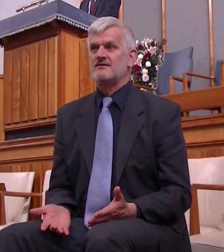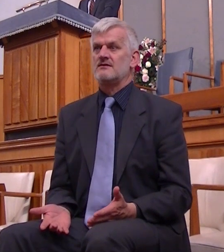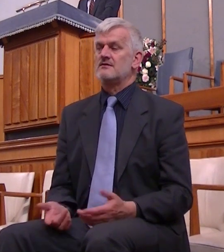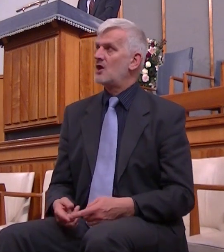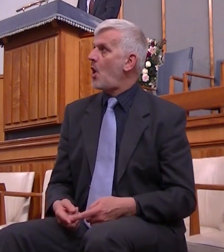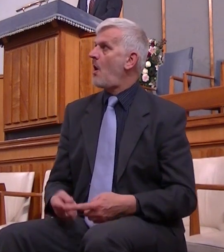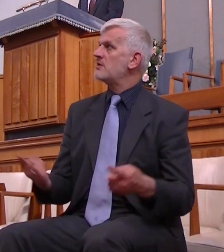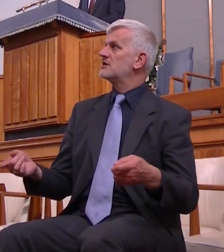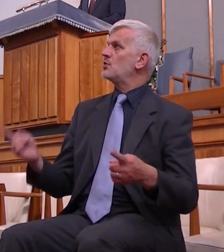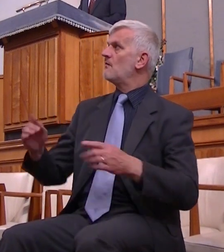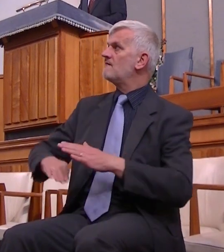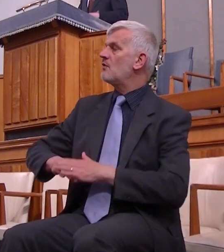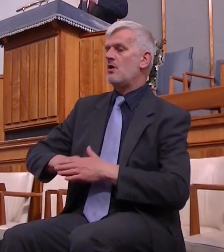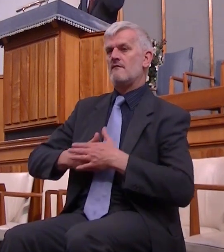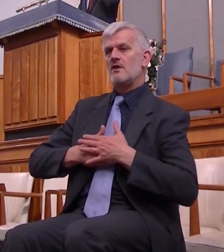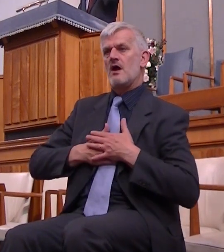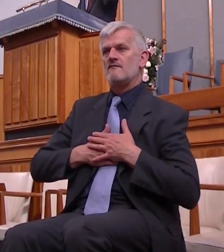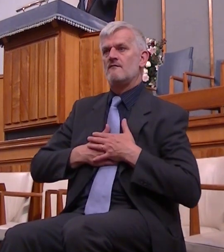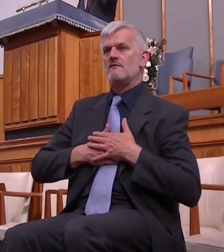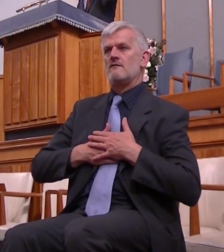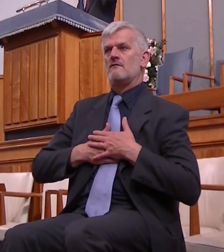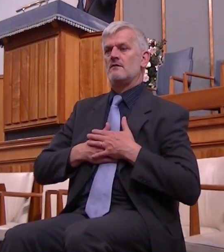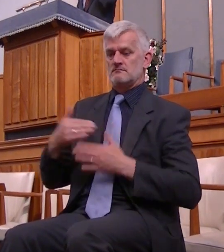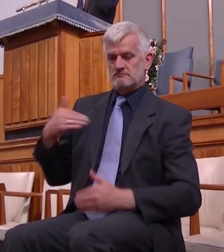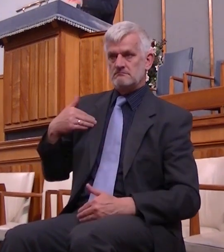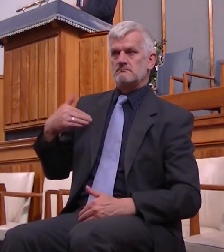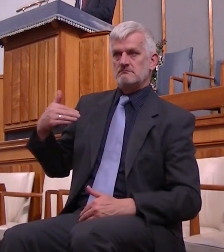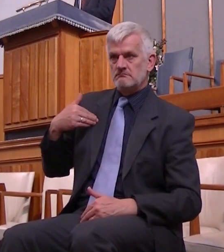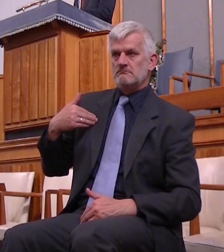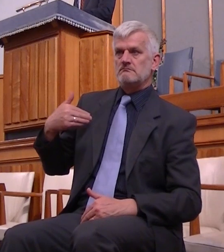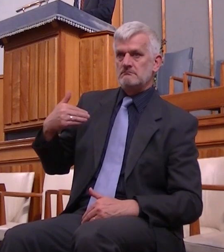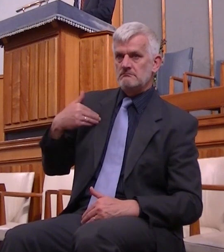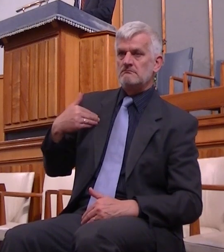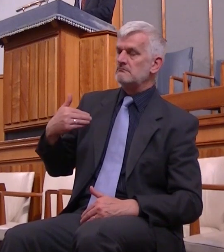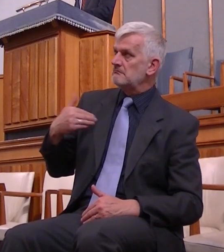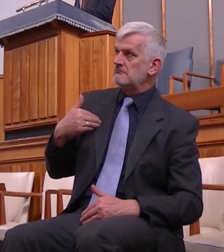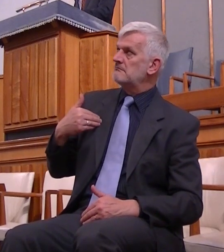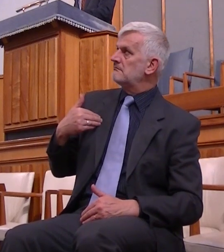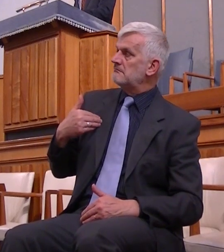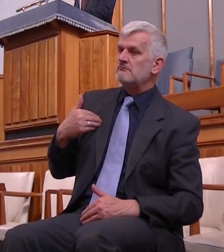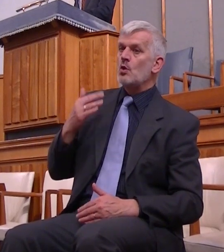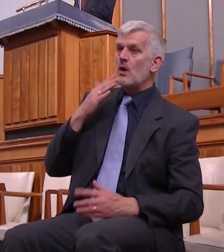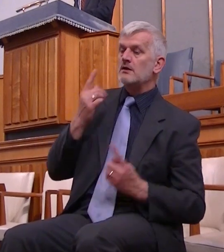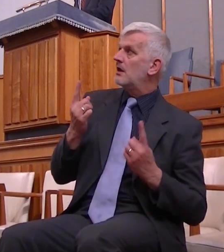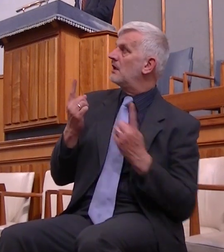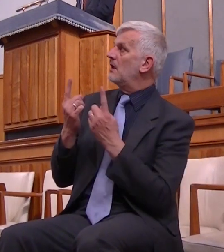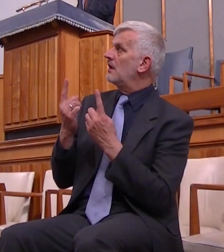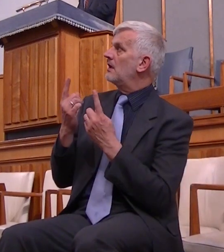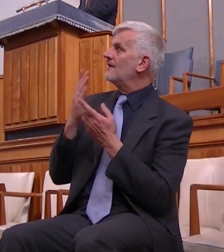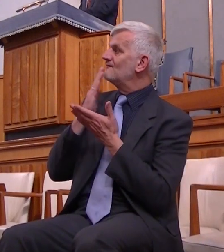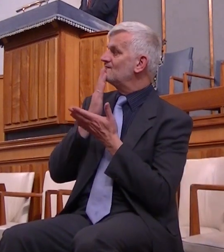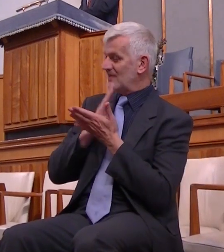He reaches out to us, and when we come to us, he forgives us freely. When we come to him, he forgives